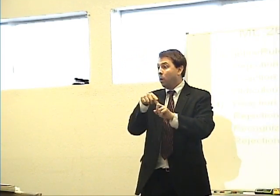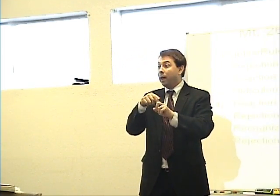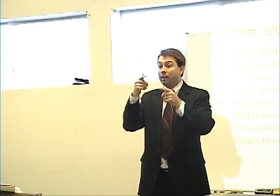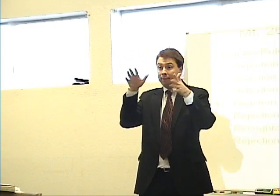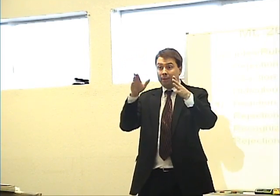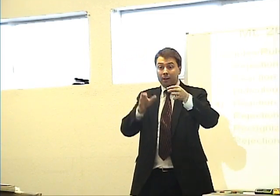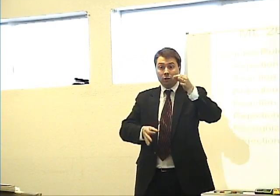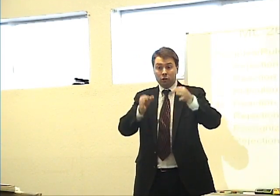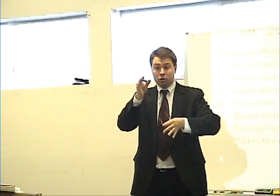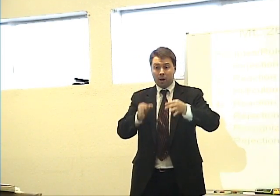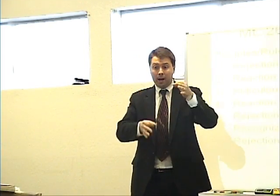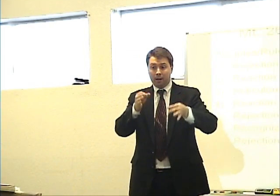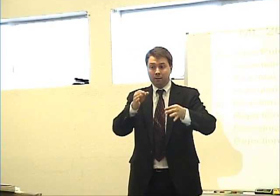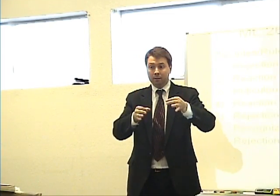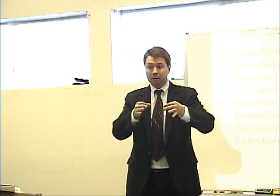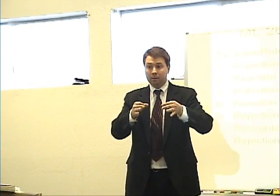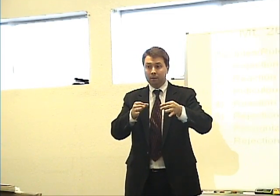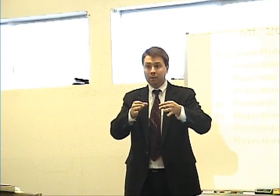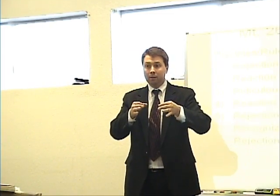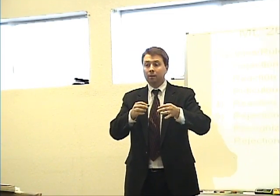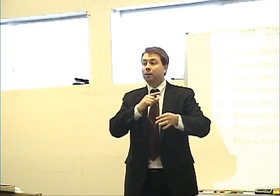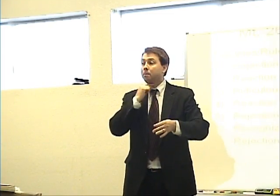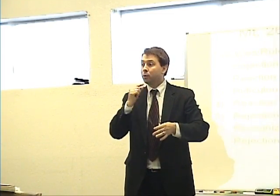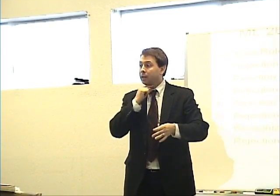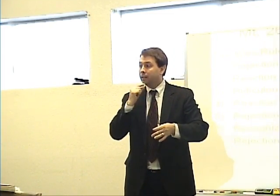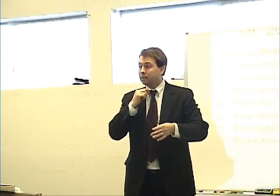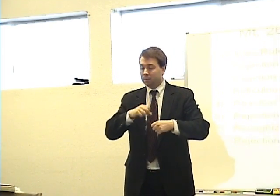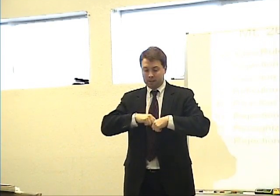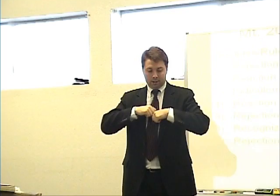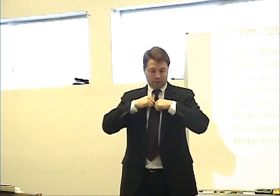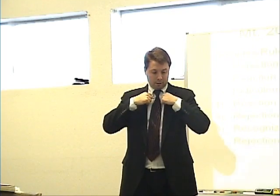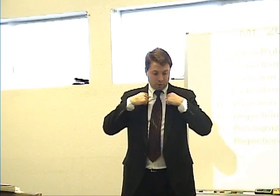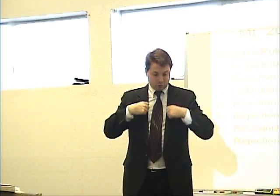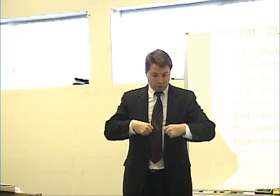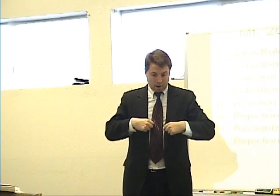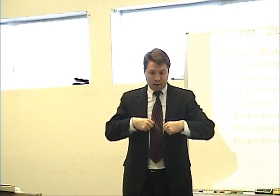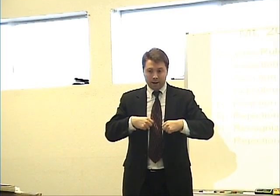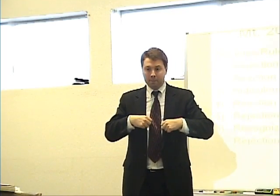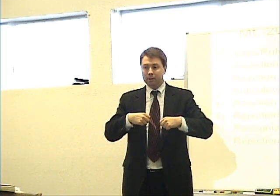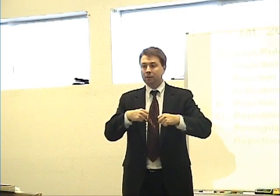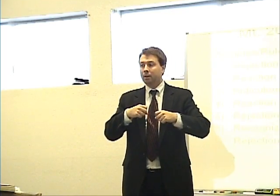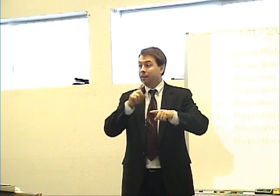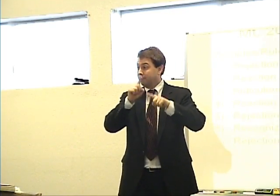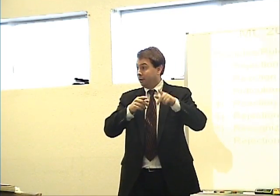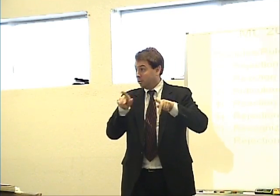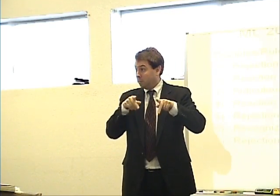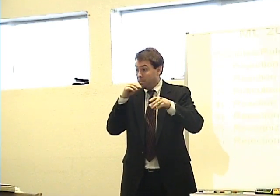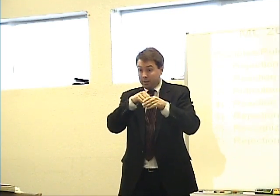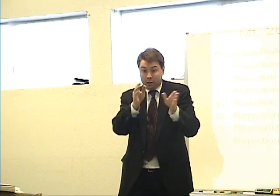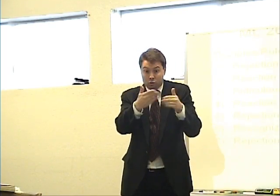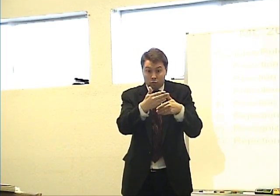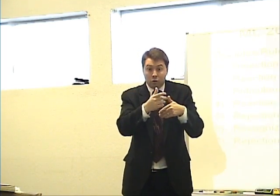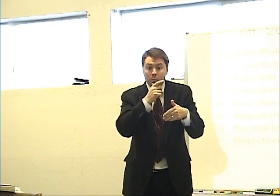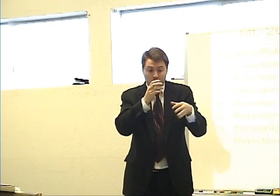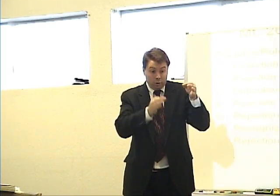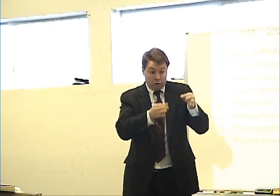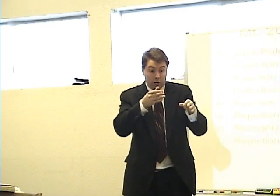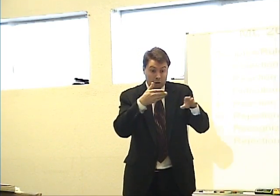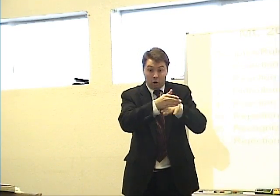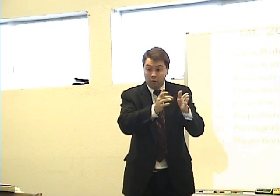When they finished the trial, the priest, the scribes, the various people in the room who were judging over